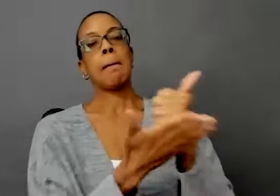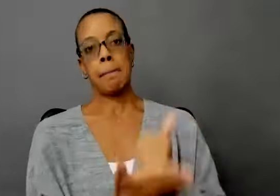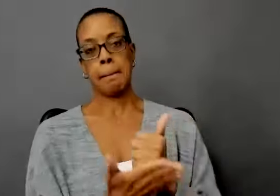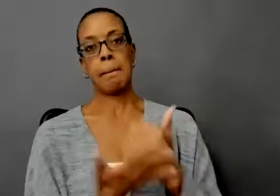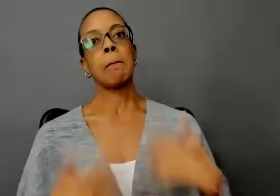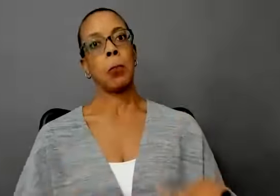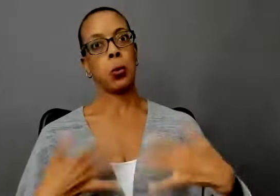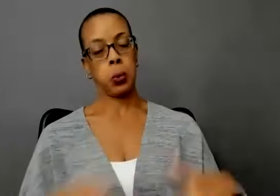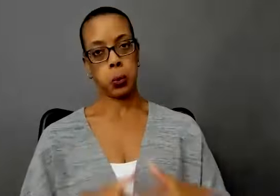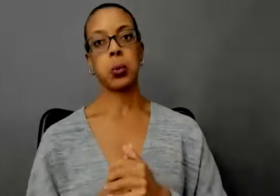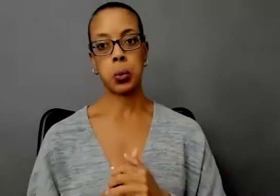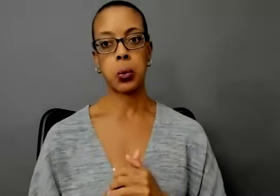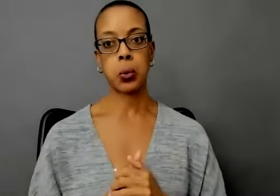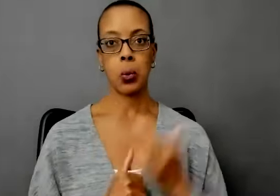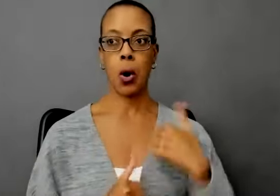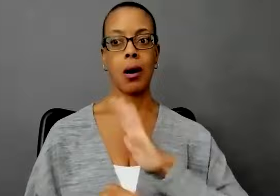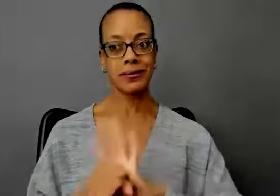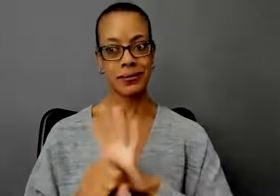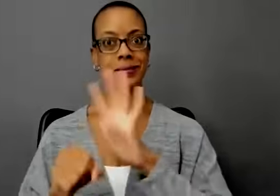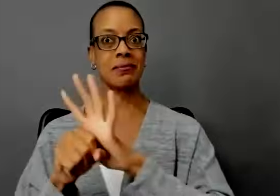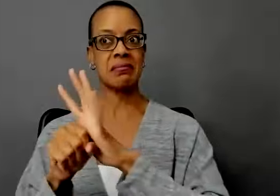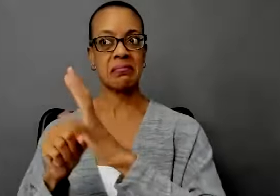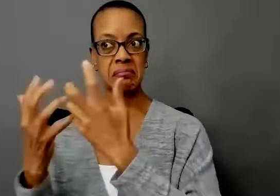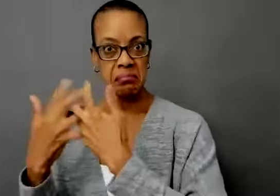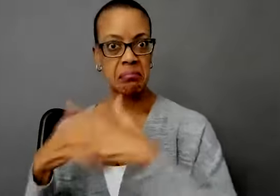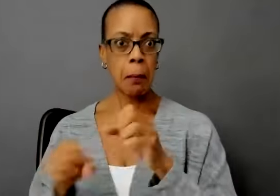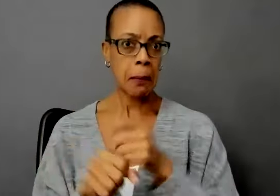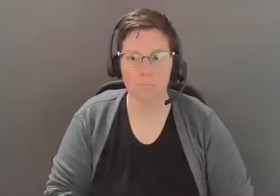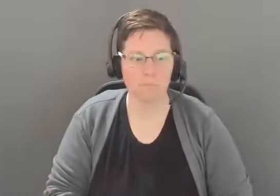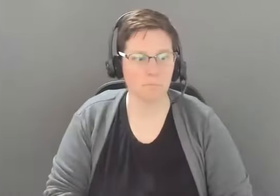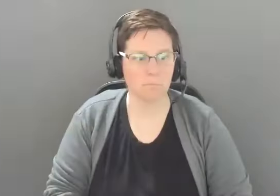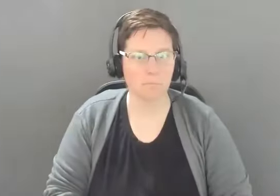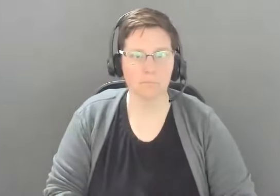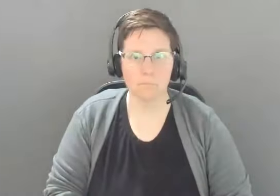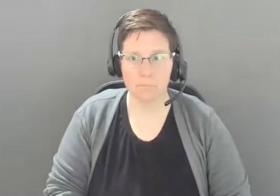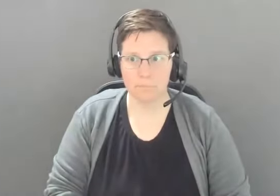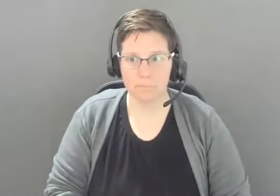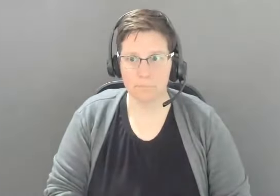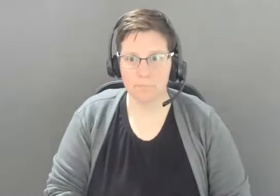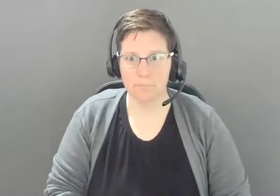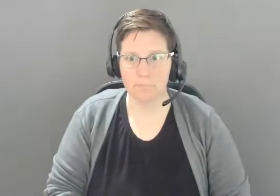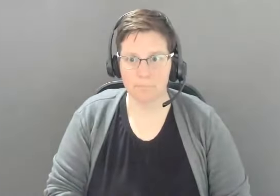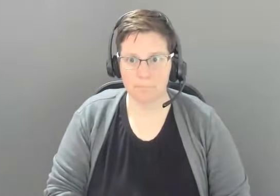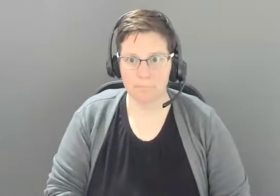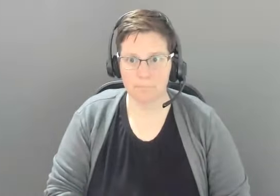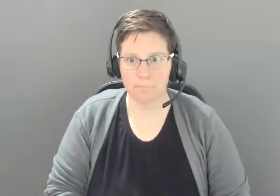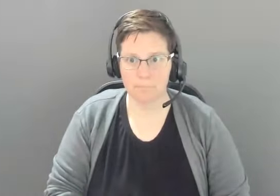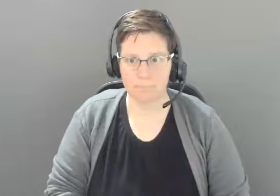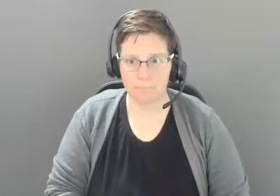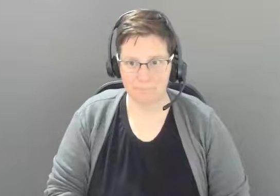advocating for and talking about actually made sense within the context of the criminal code. We also had to identify